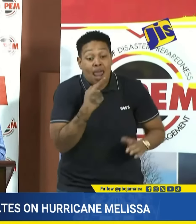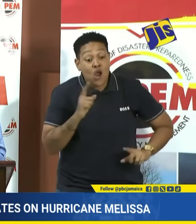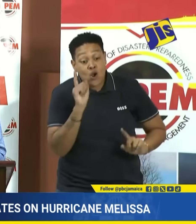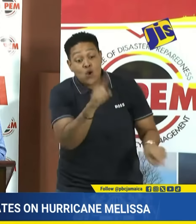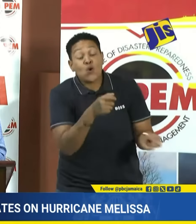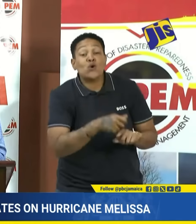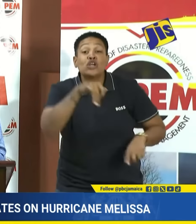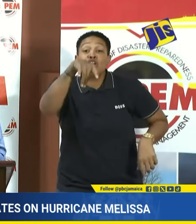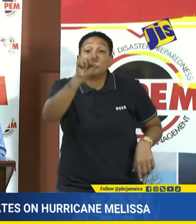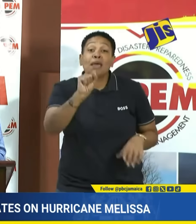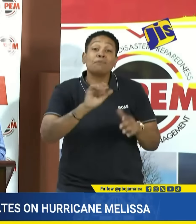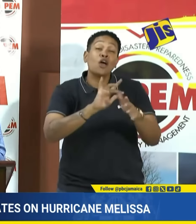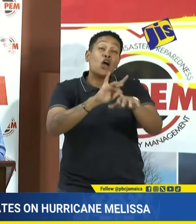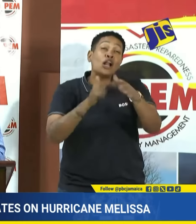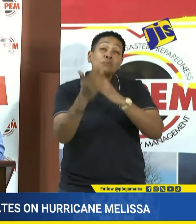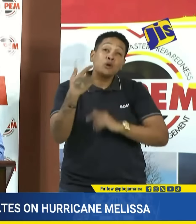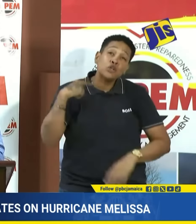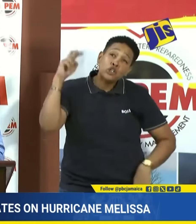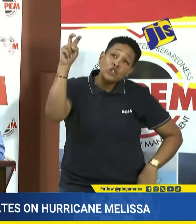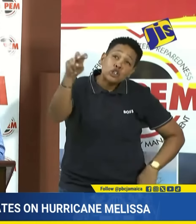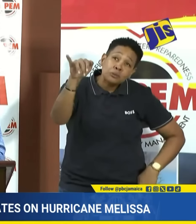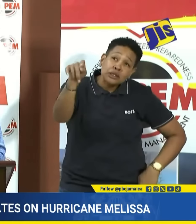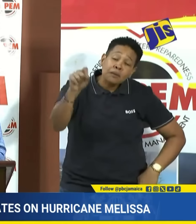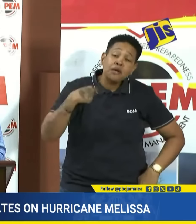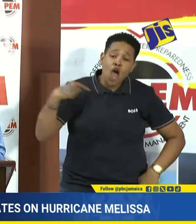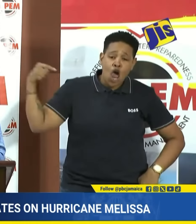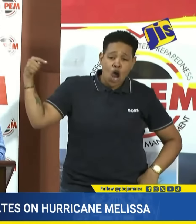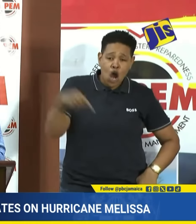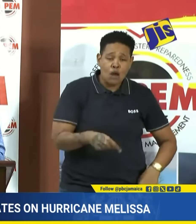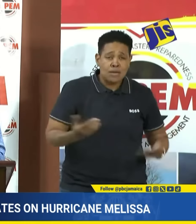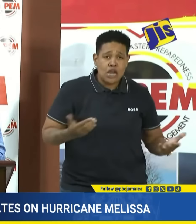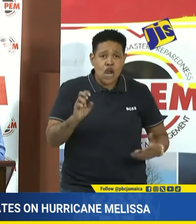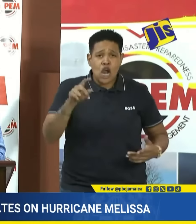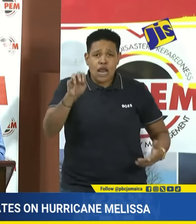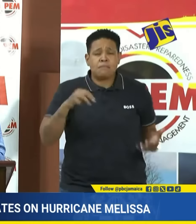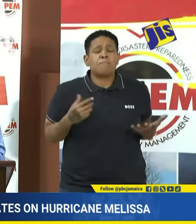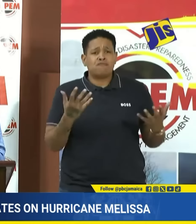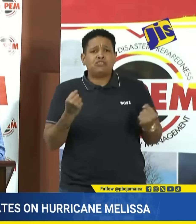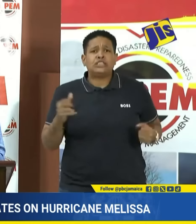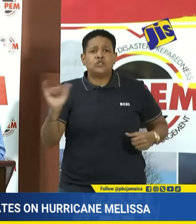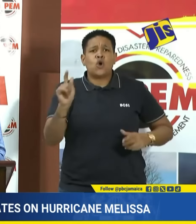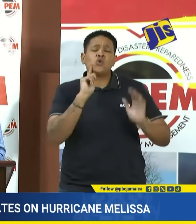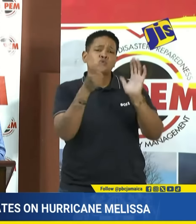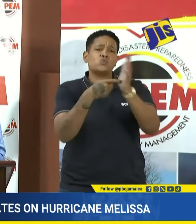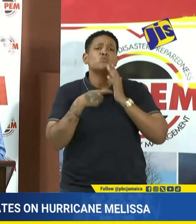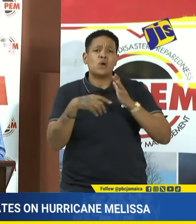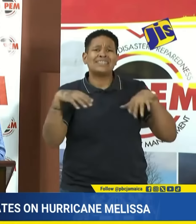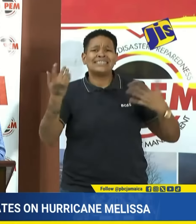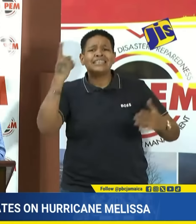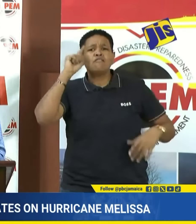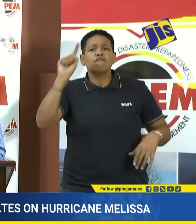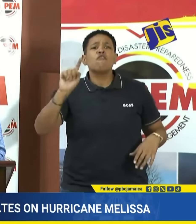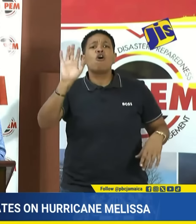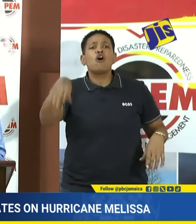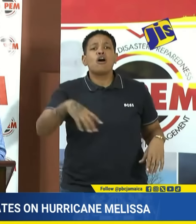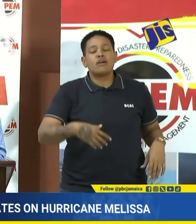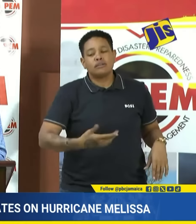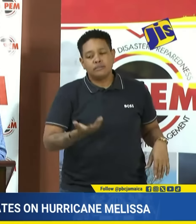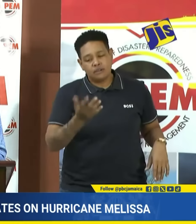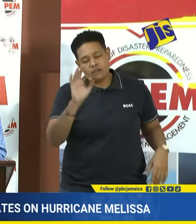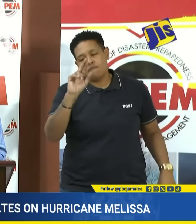went to JPS earlier this morning and coming here, I have now received the request for force